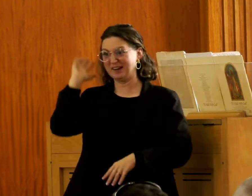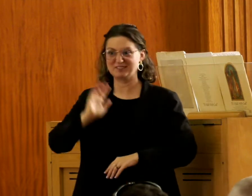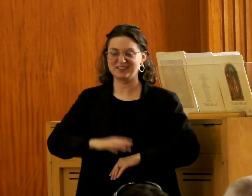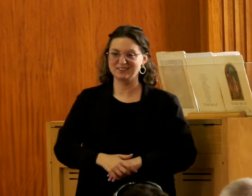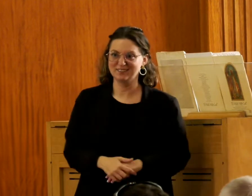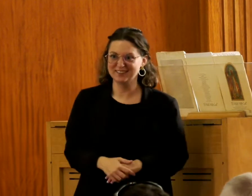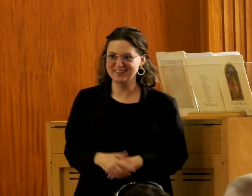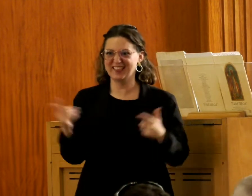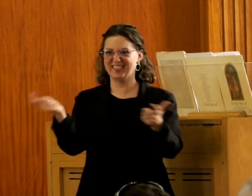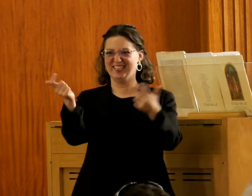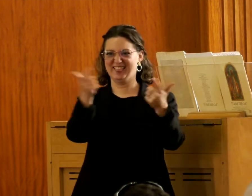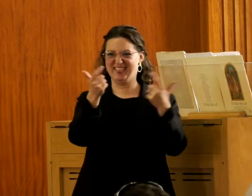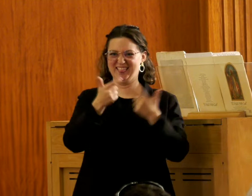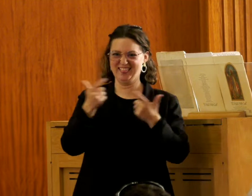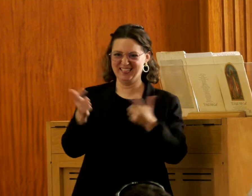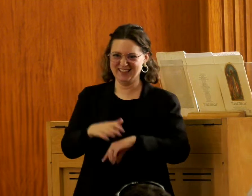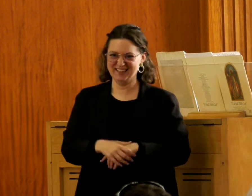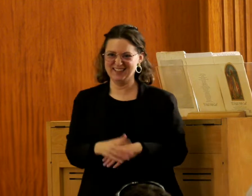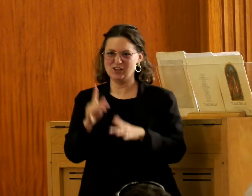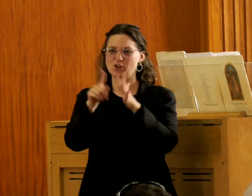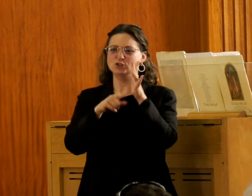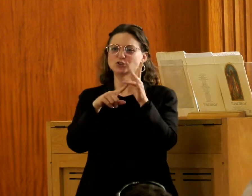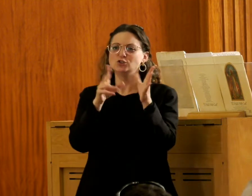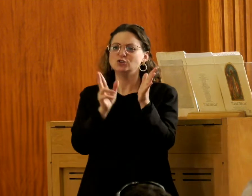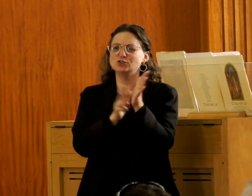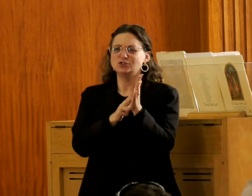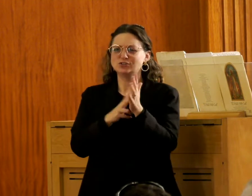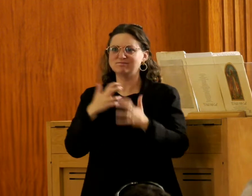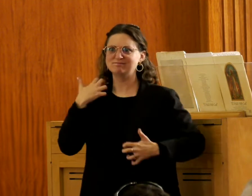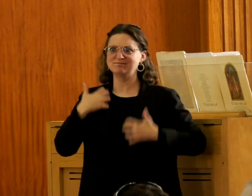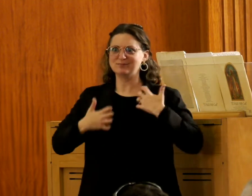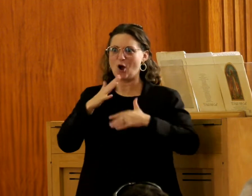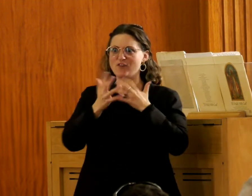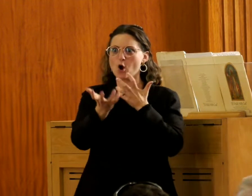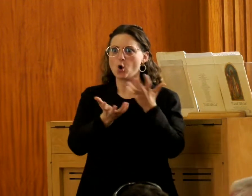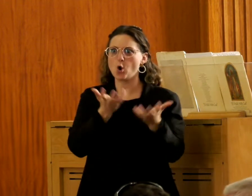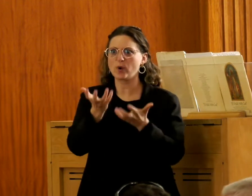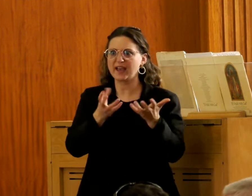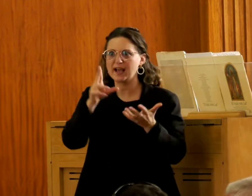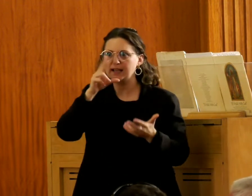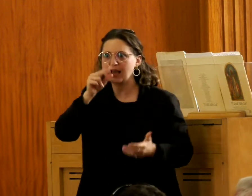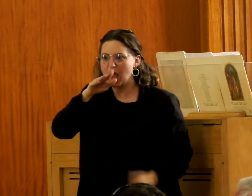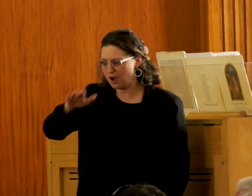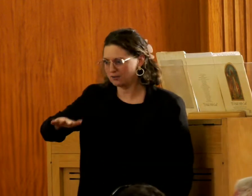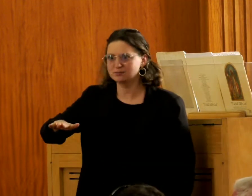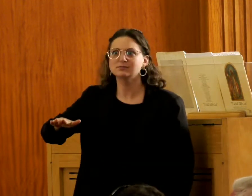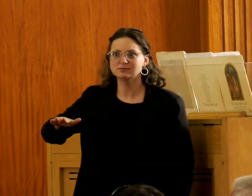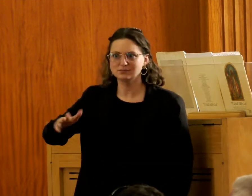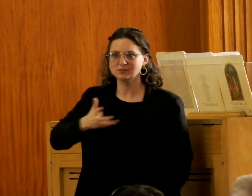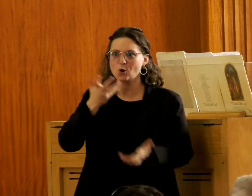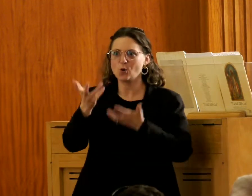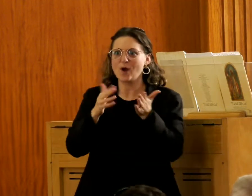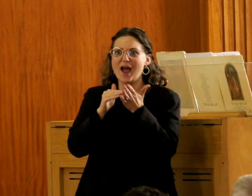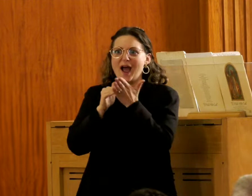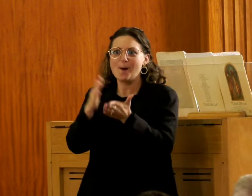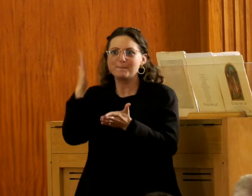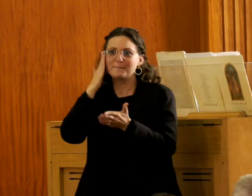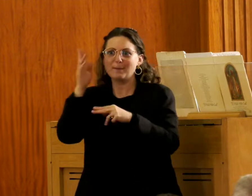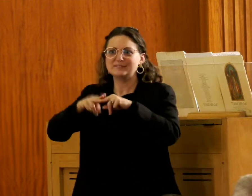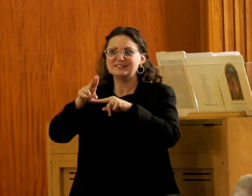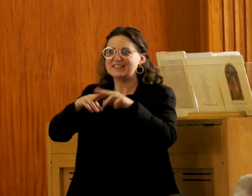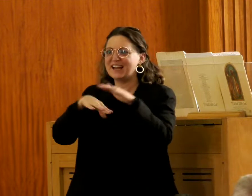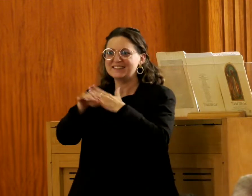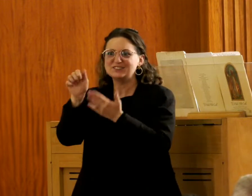forget. Anyway, from a young age, Joan's flair and aptitude for cooking was evident as she worked in Mum and Dad's